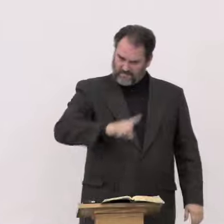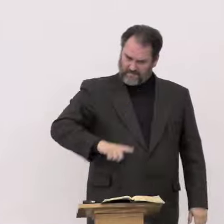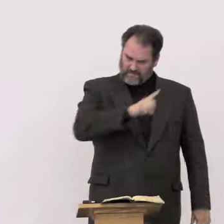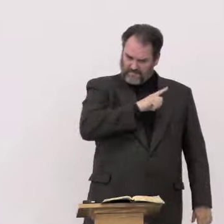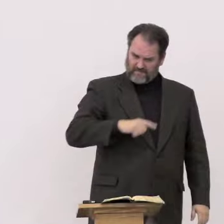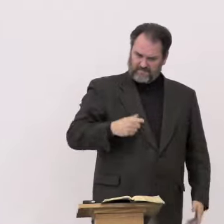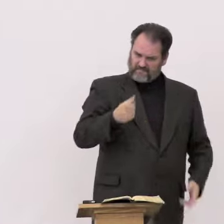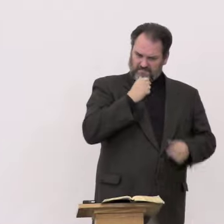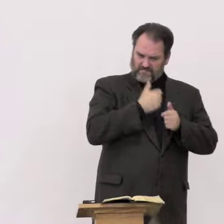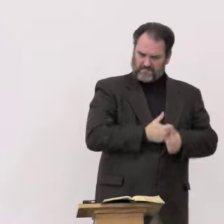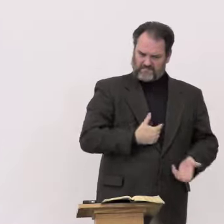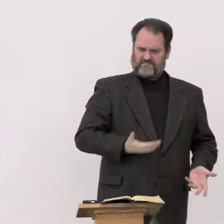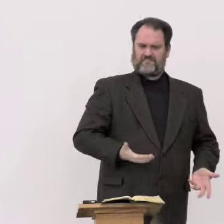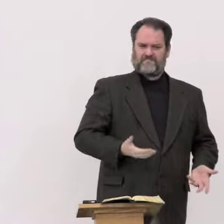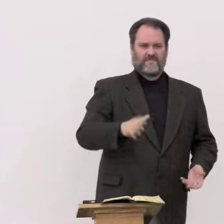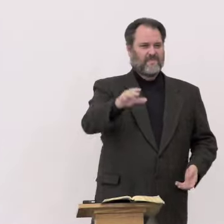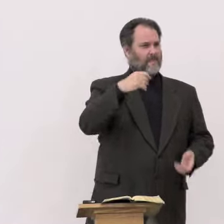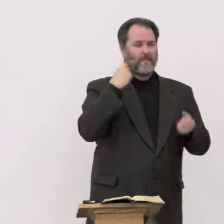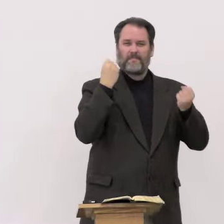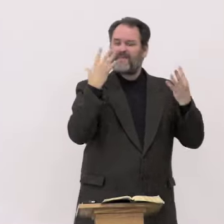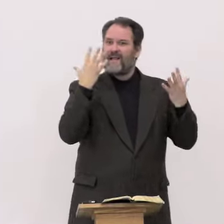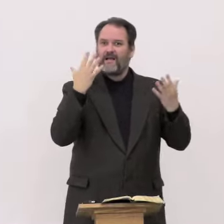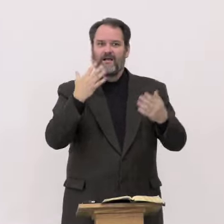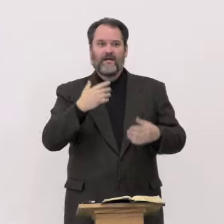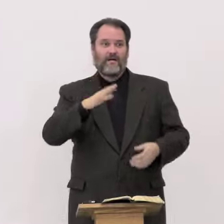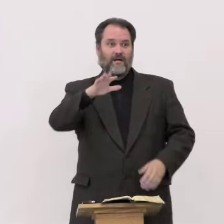do, like pretty much saying you're a Christian when you really are.